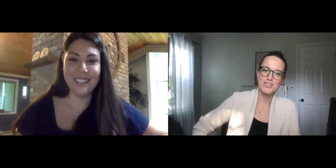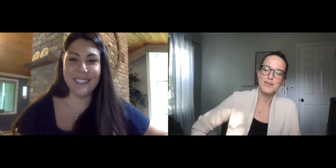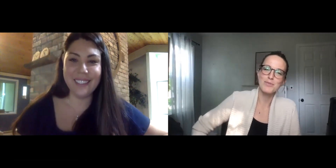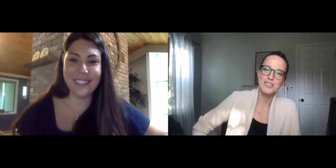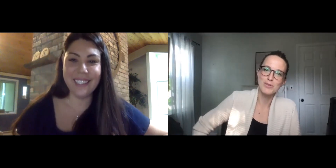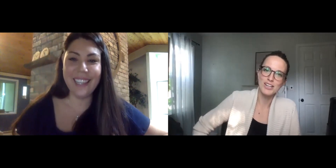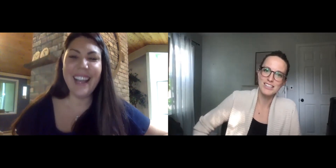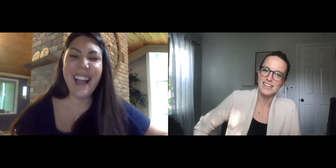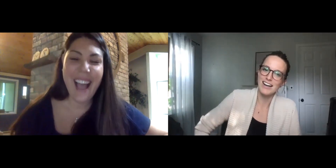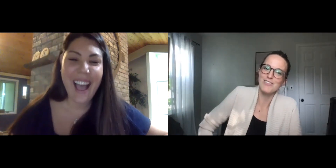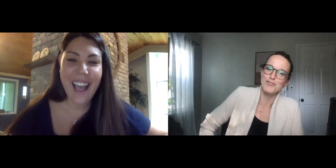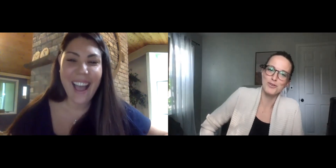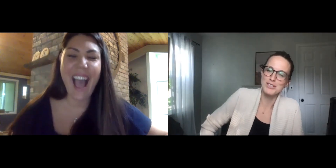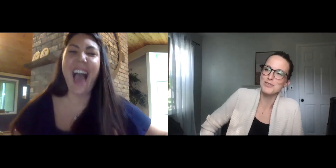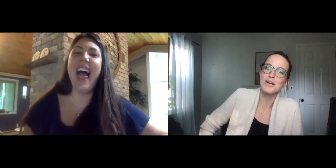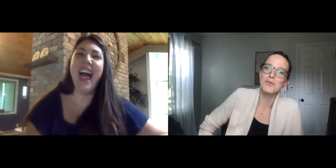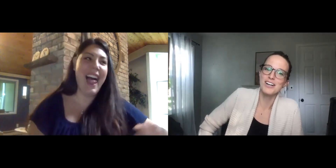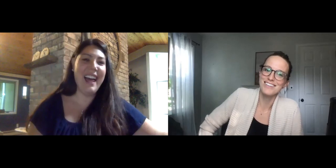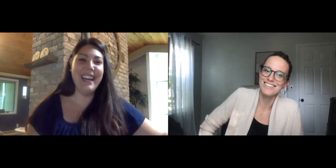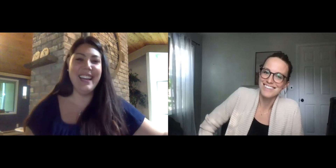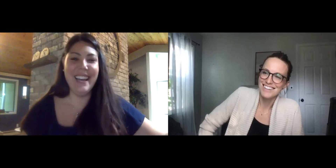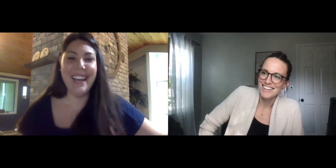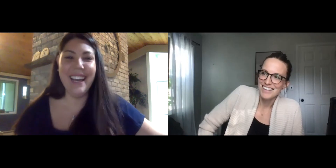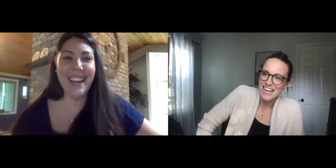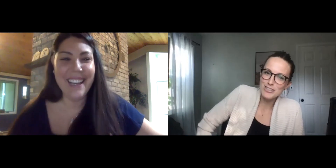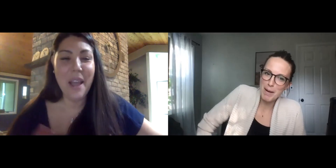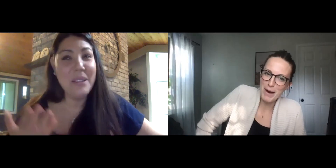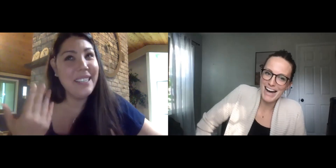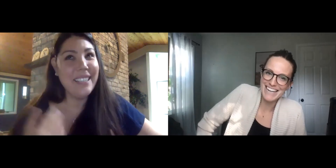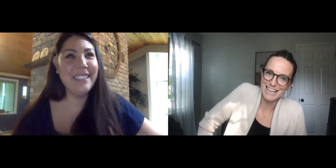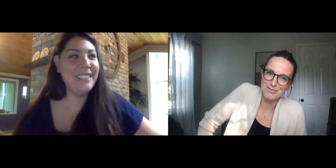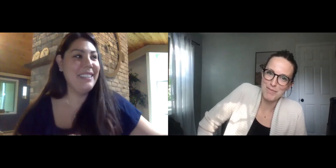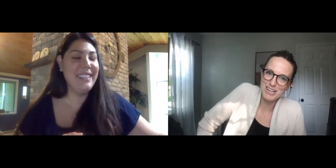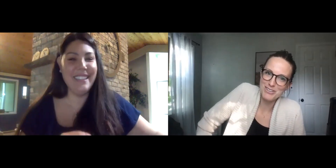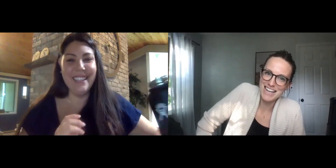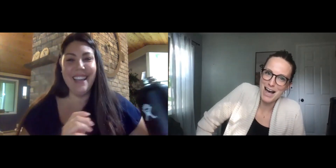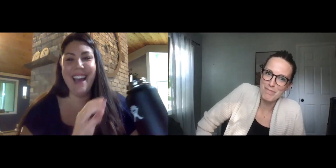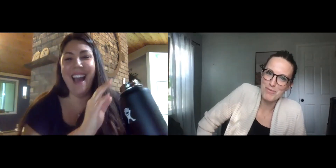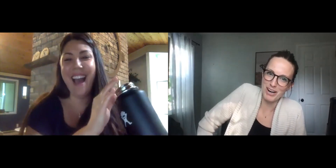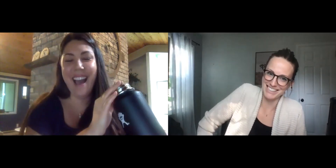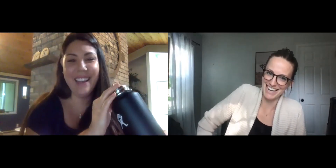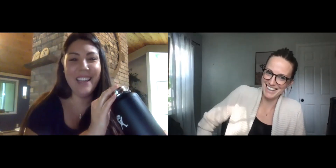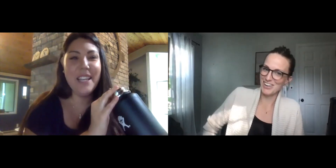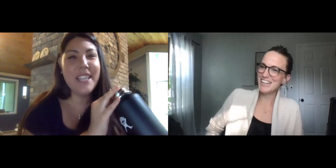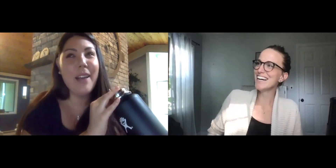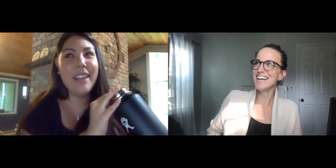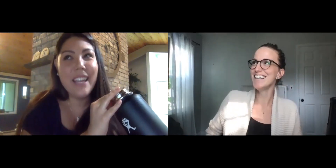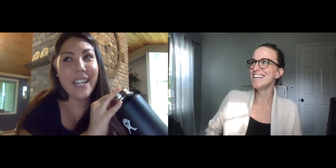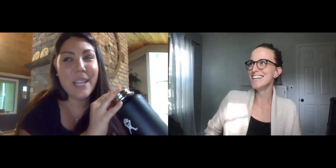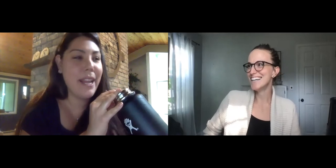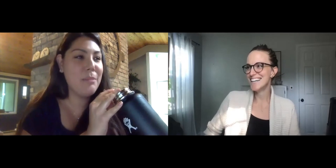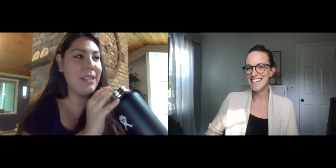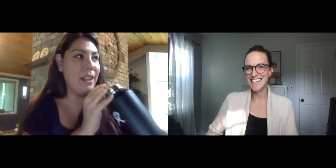big words if I'm using them correctly. I don't even know if rudimentary is a big word. Here's my podcast where I'm going to use big words that I think are big.